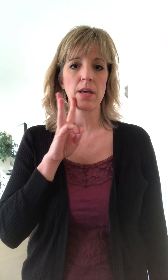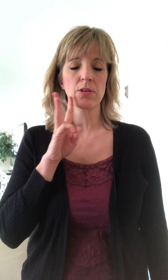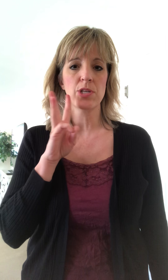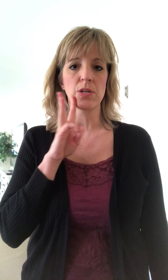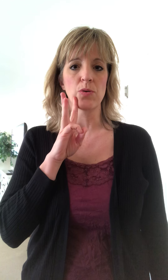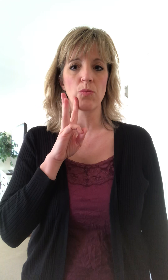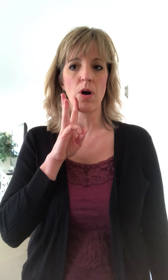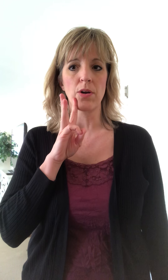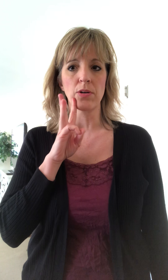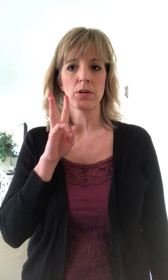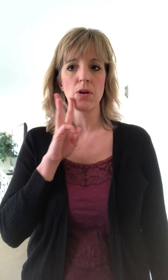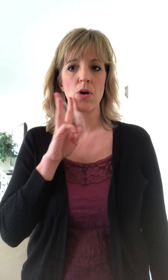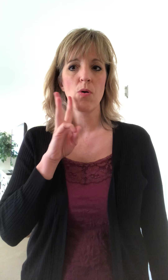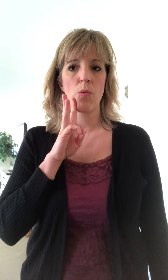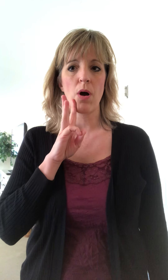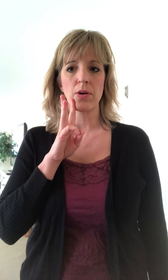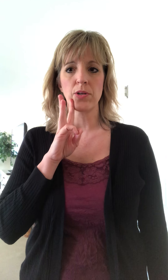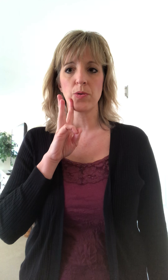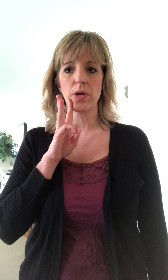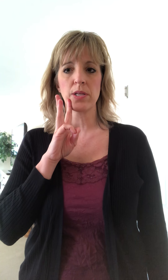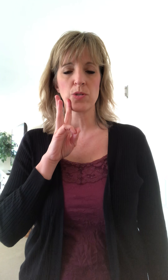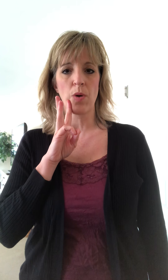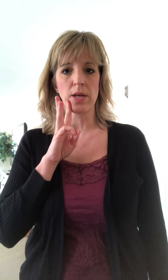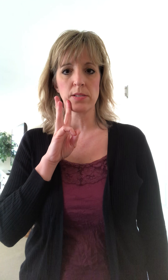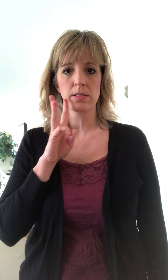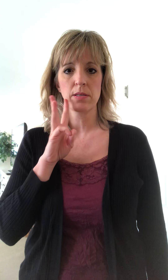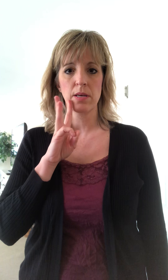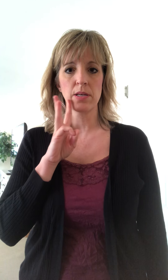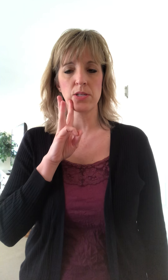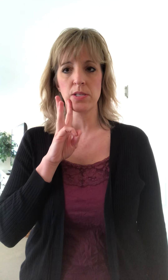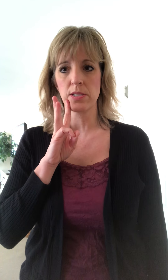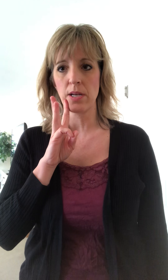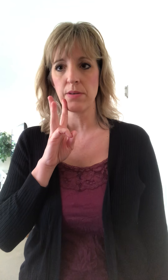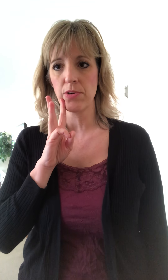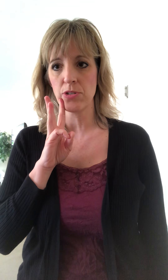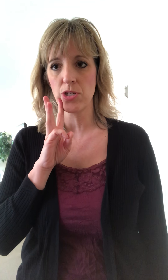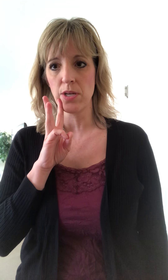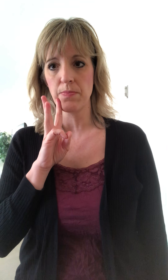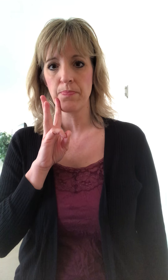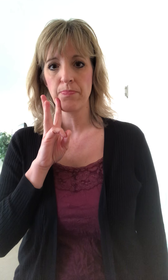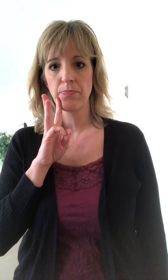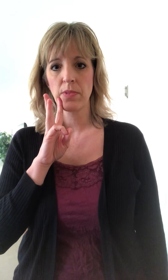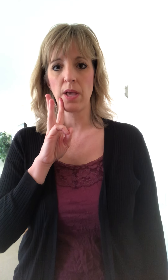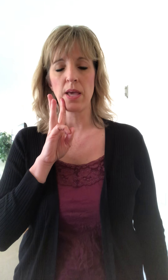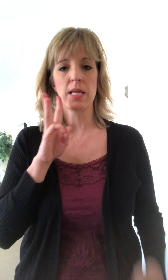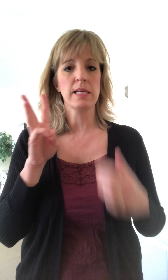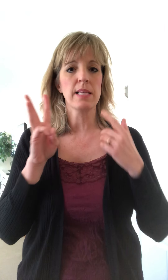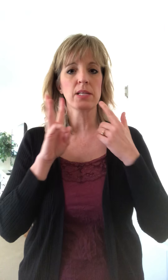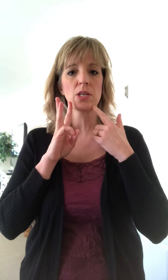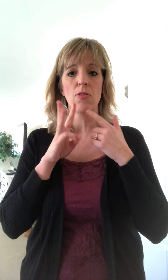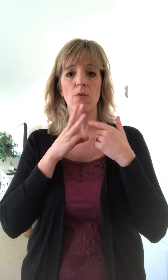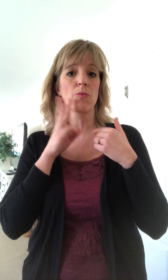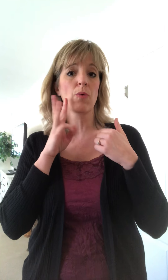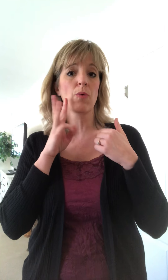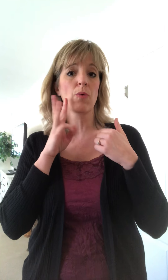your chin. Water. Water. You hit it twice. The side of your chin. Okay, and it's actually on the right side